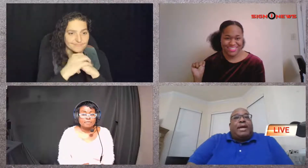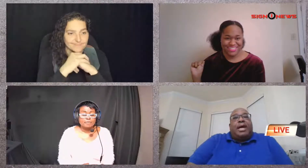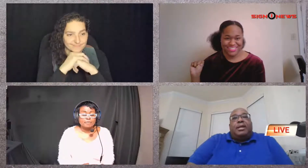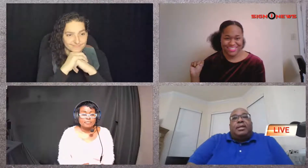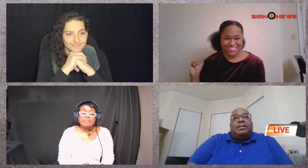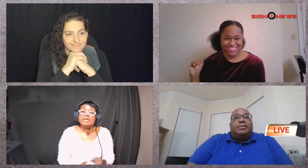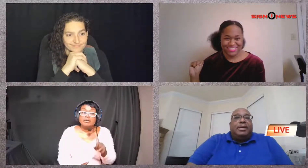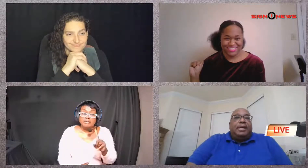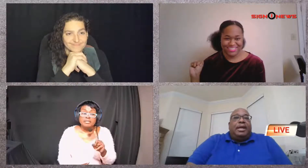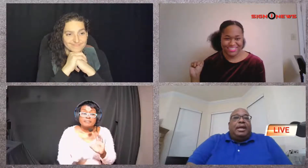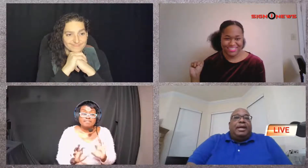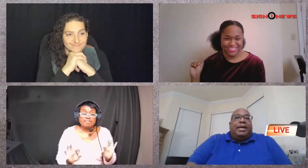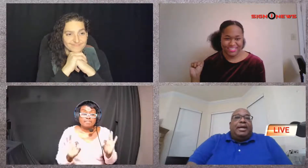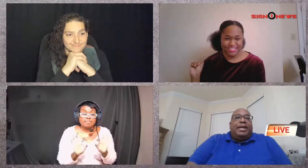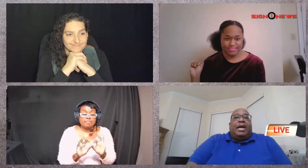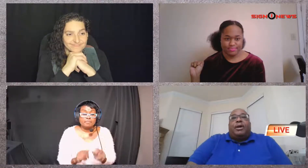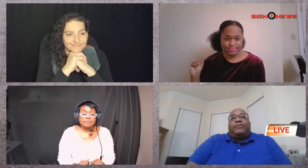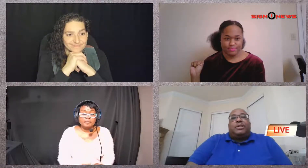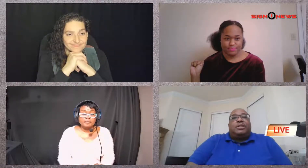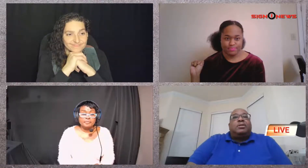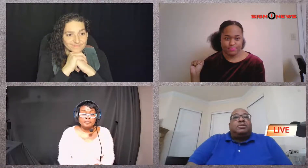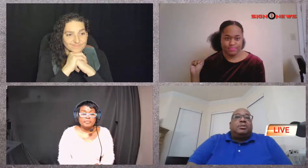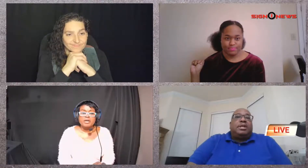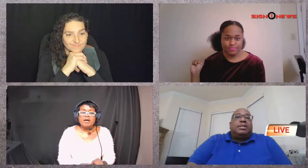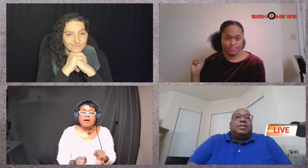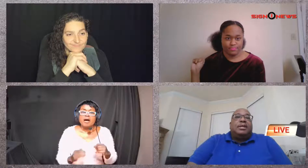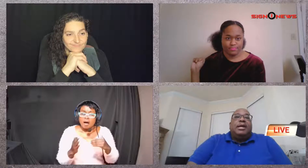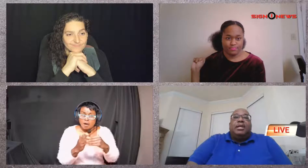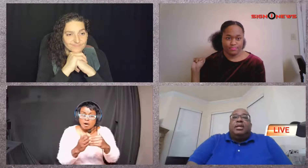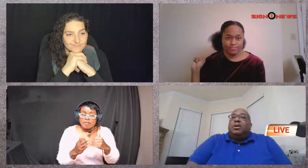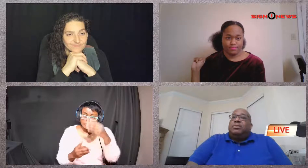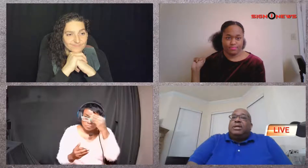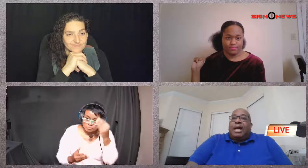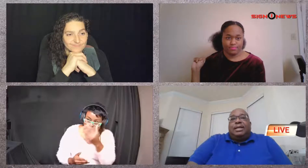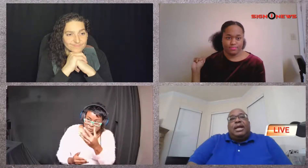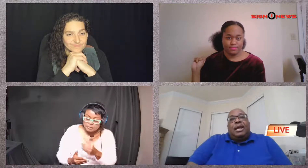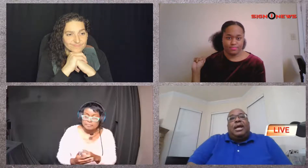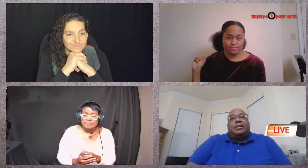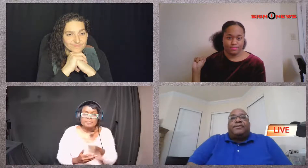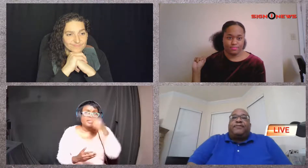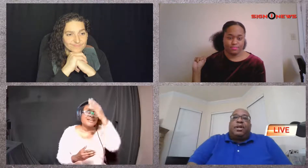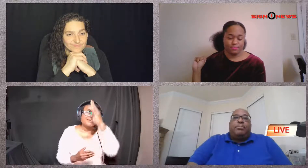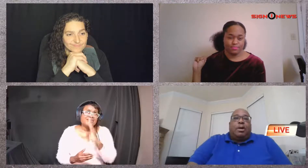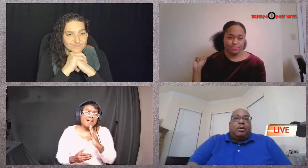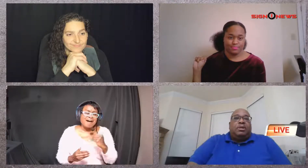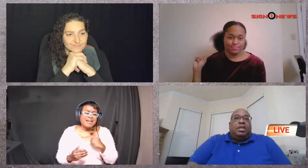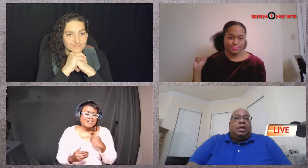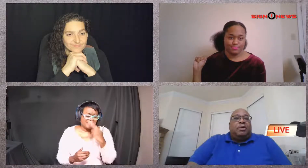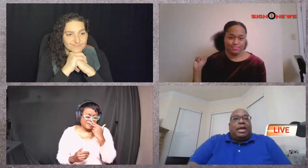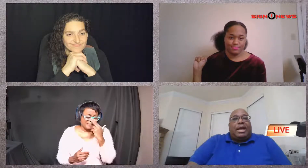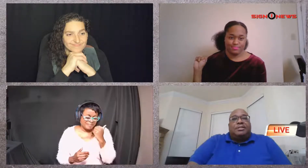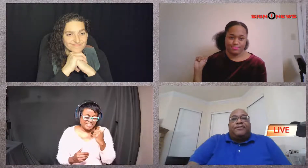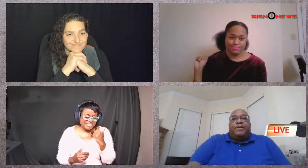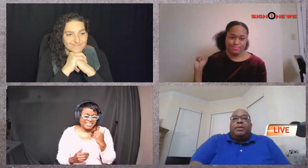the thing about it is, and I often tell Julia, I said, God kind of has a funny